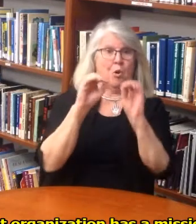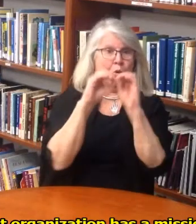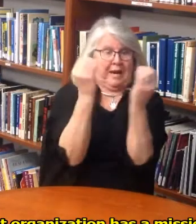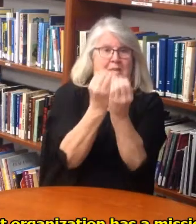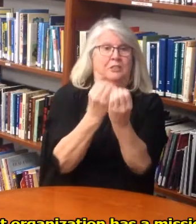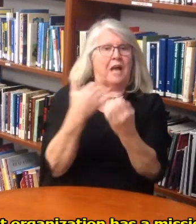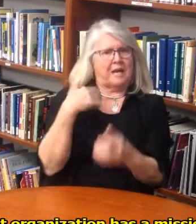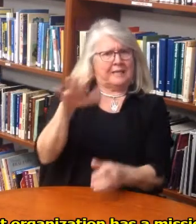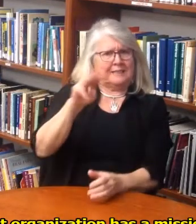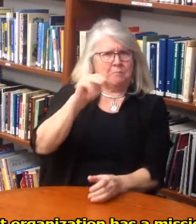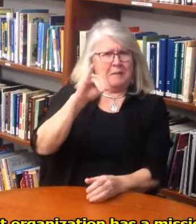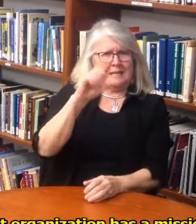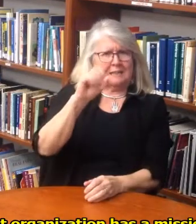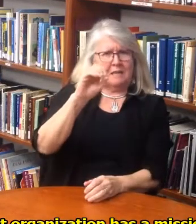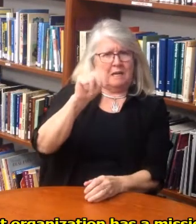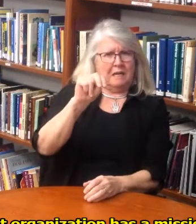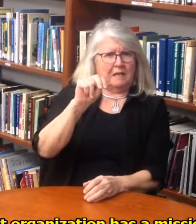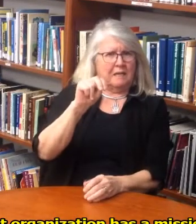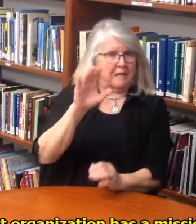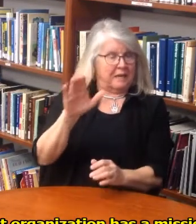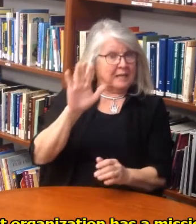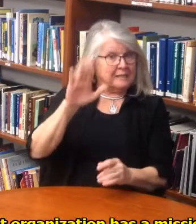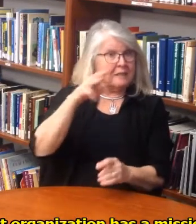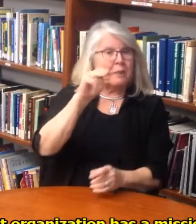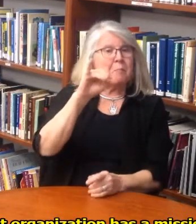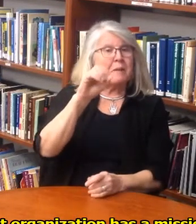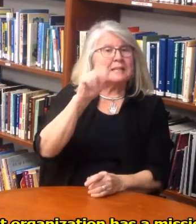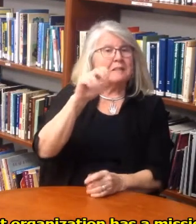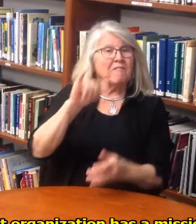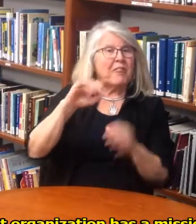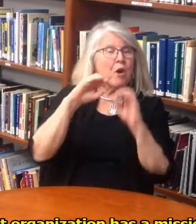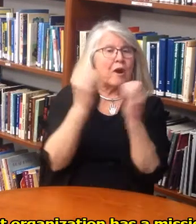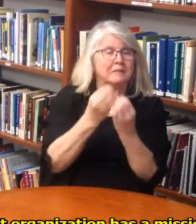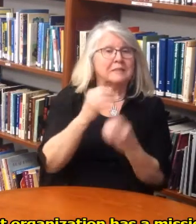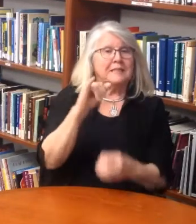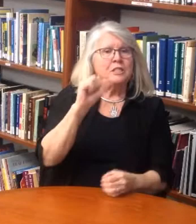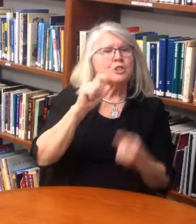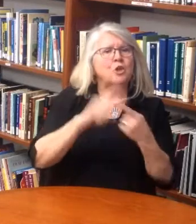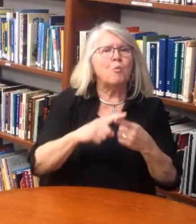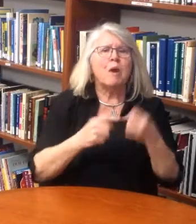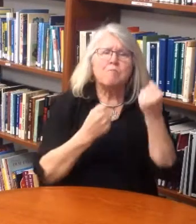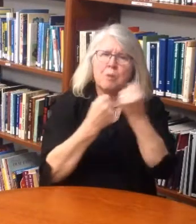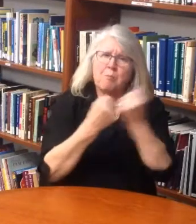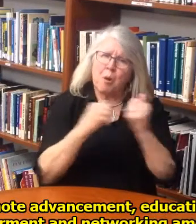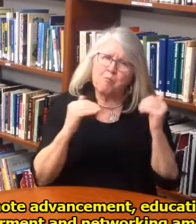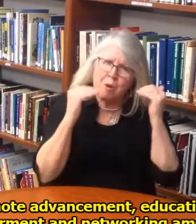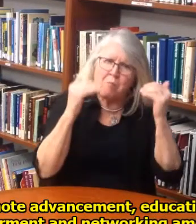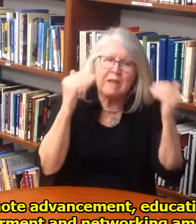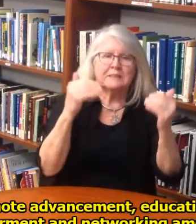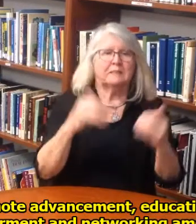So that organization has a mission, which is to